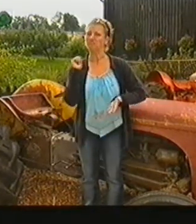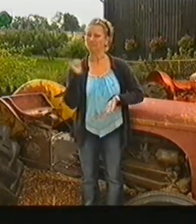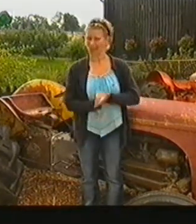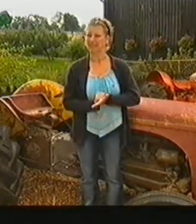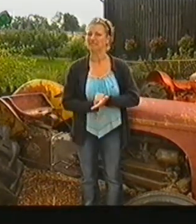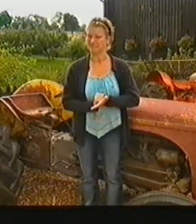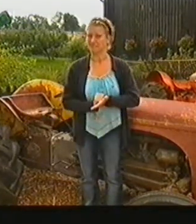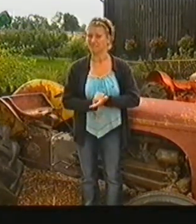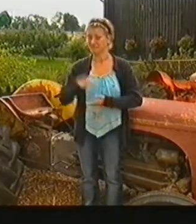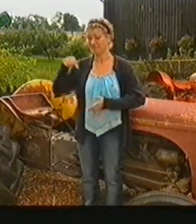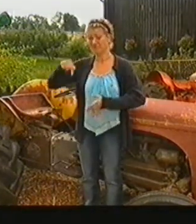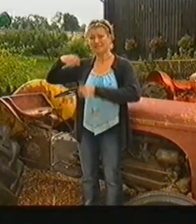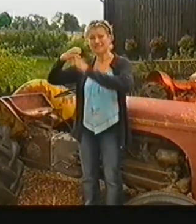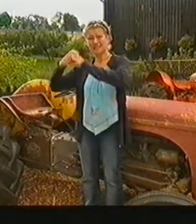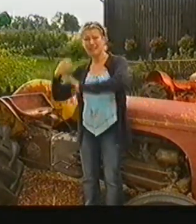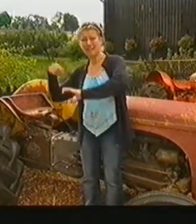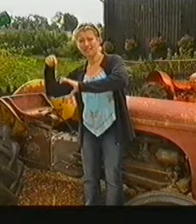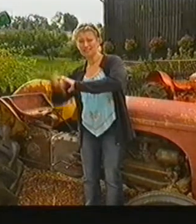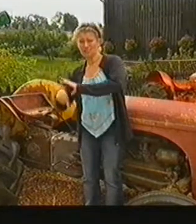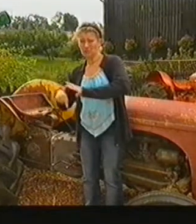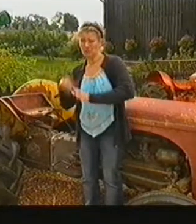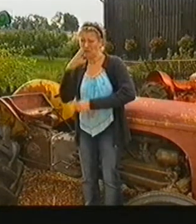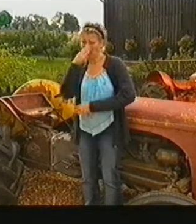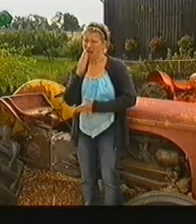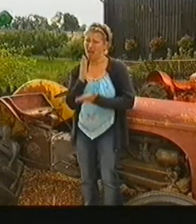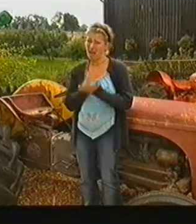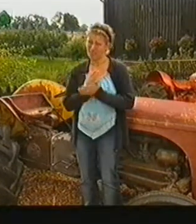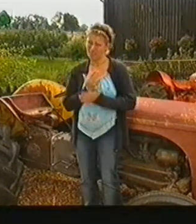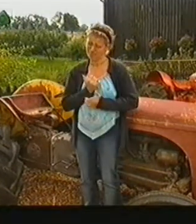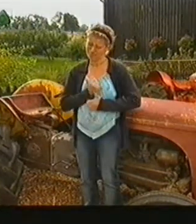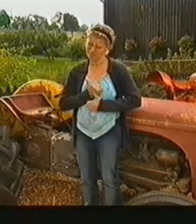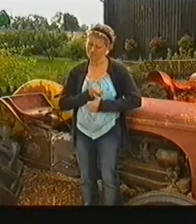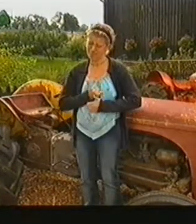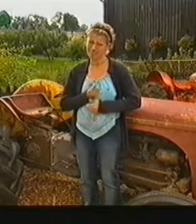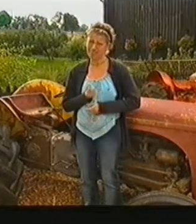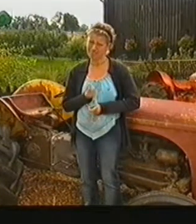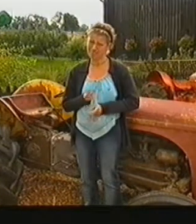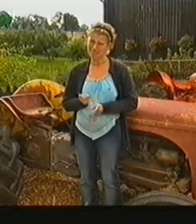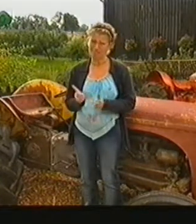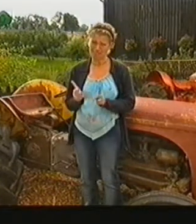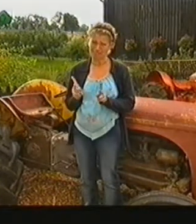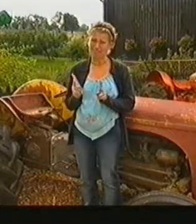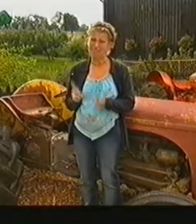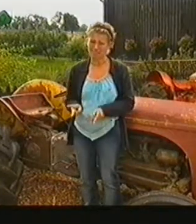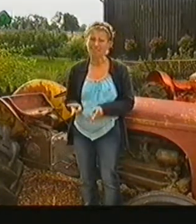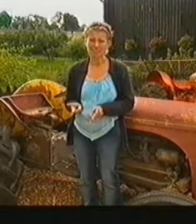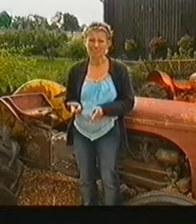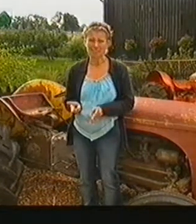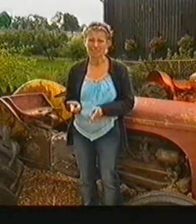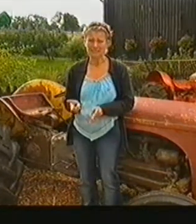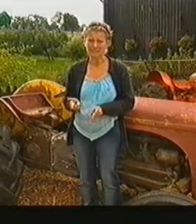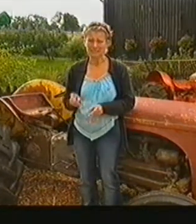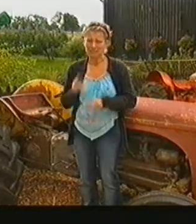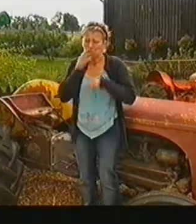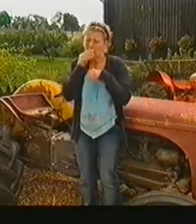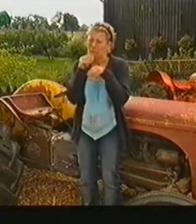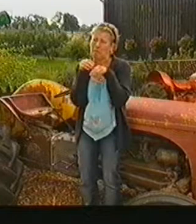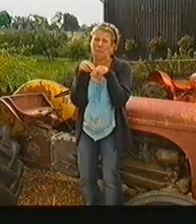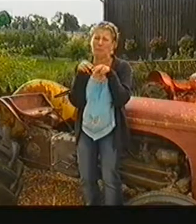Bean was right. Down in the tunnel the foxes were slowly but surely starving to death. "If